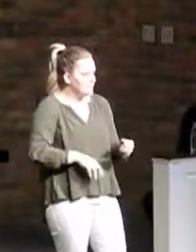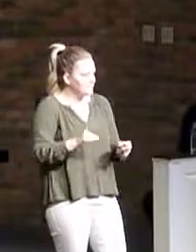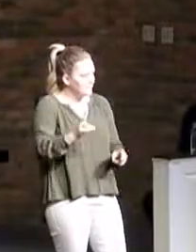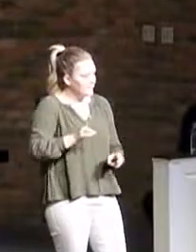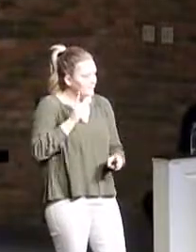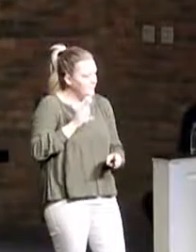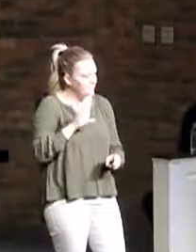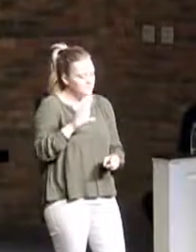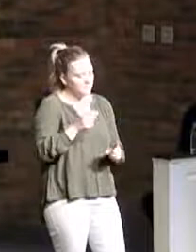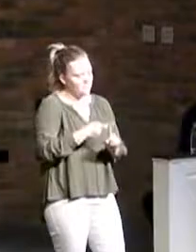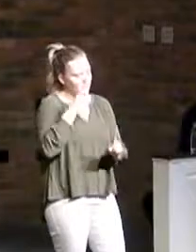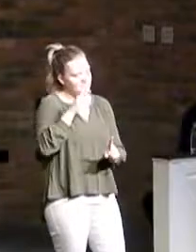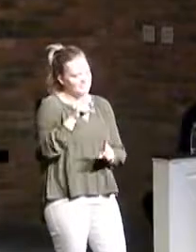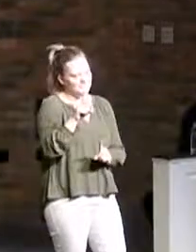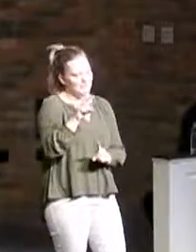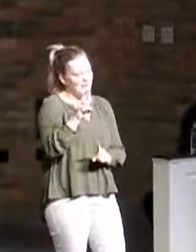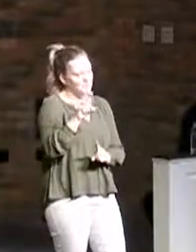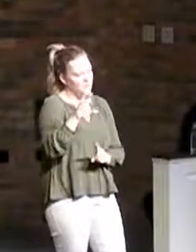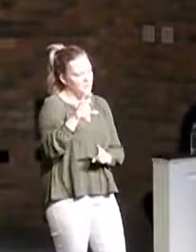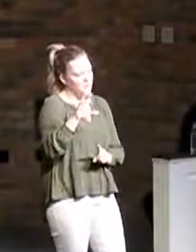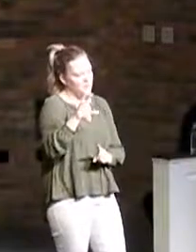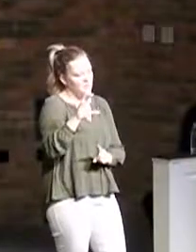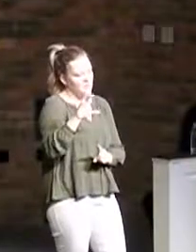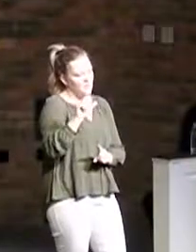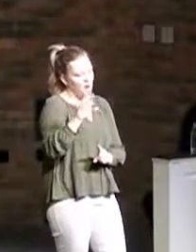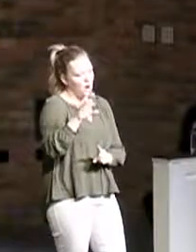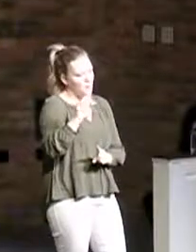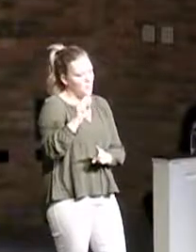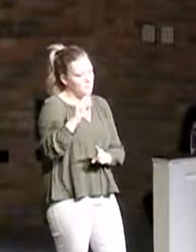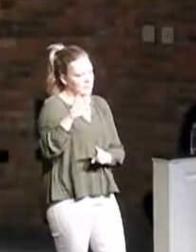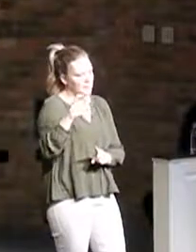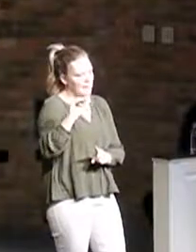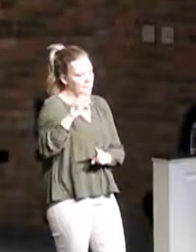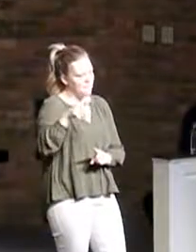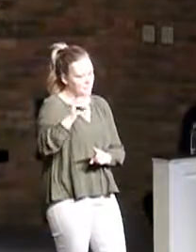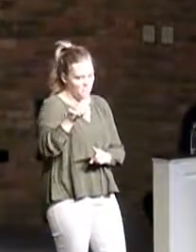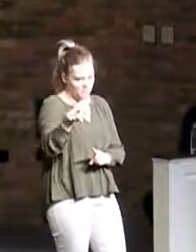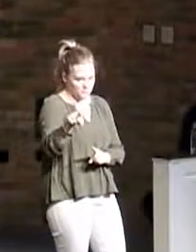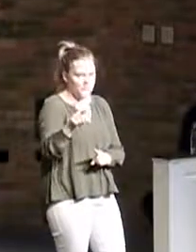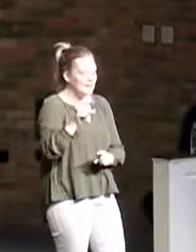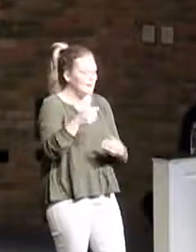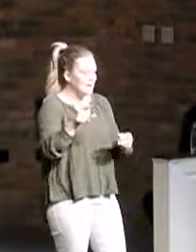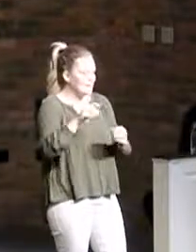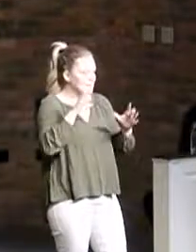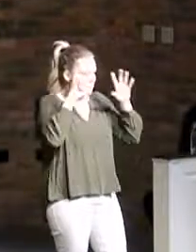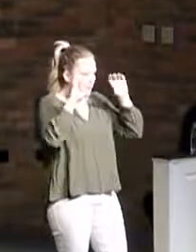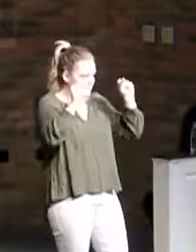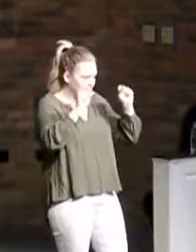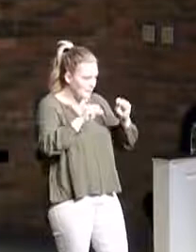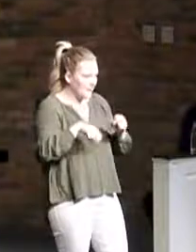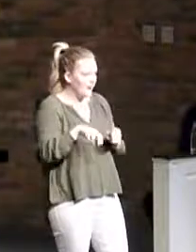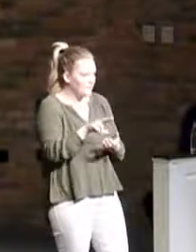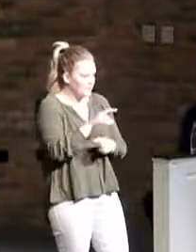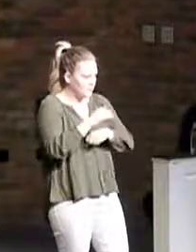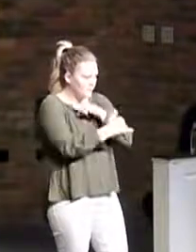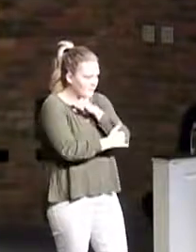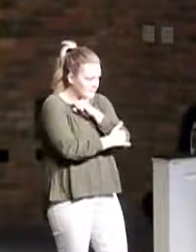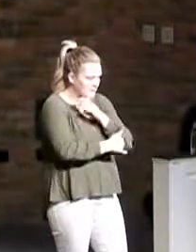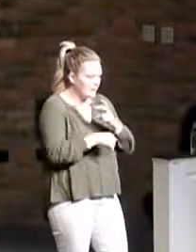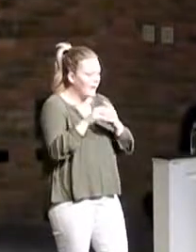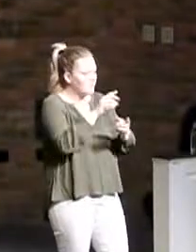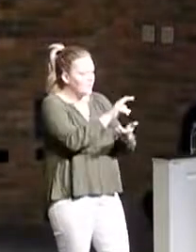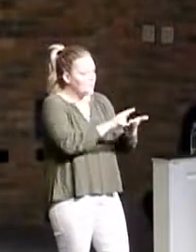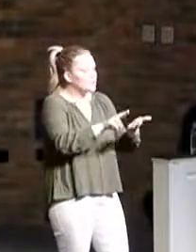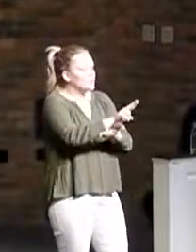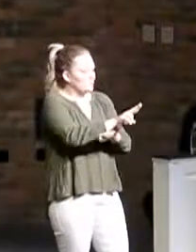Carlos Campo. Dr. Campo is the president of Ashland University. He also serves as the chair of the Hispanic Education Alliance of